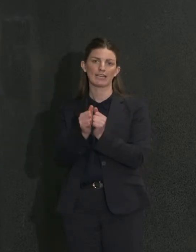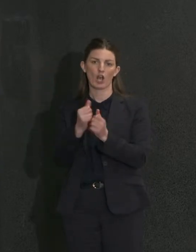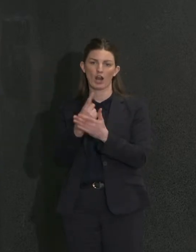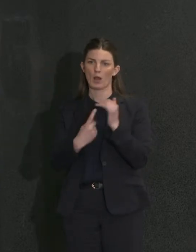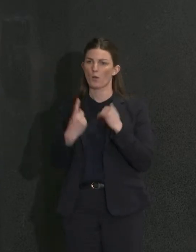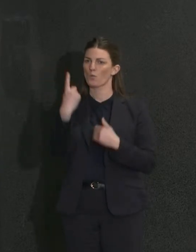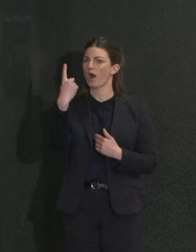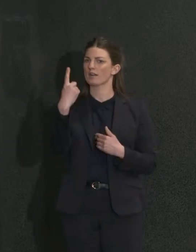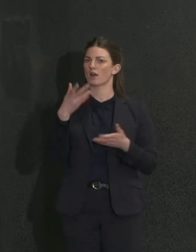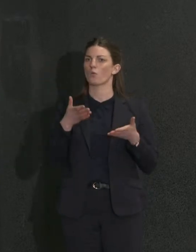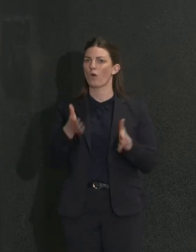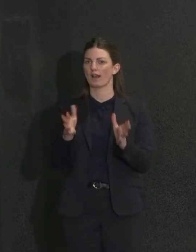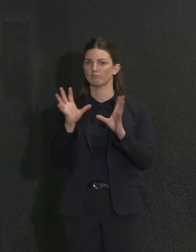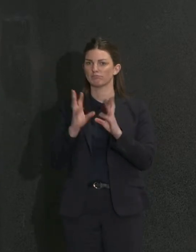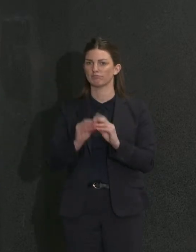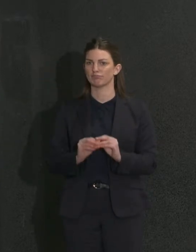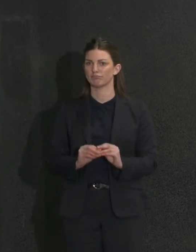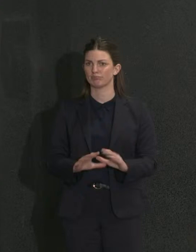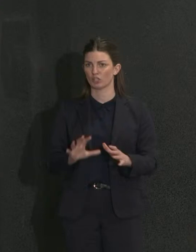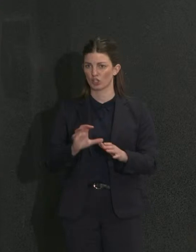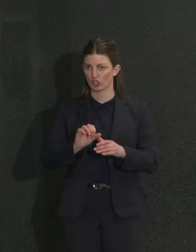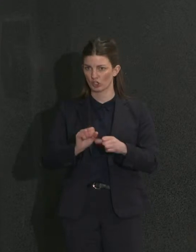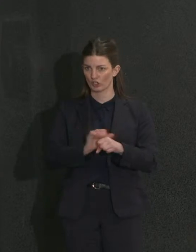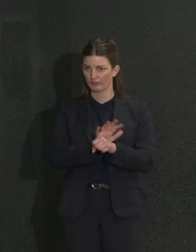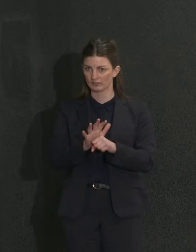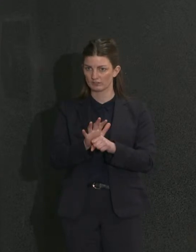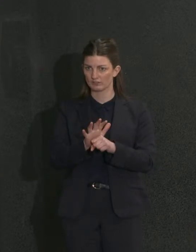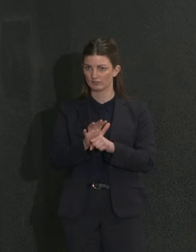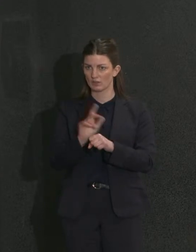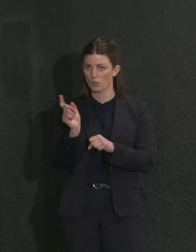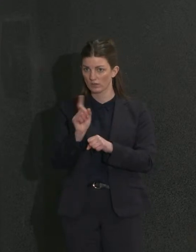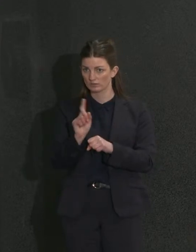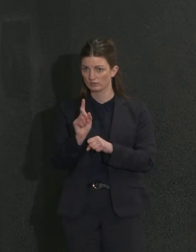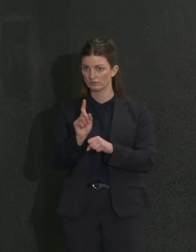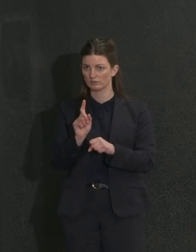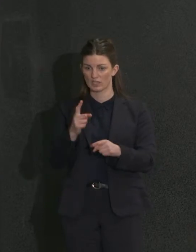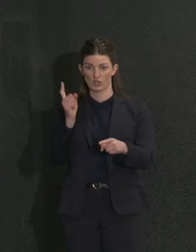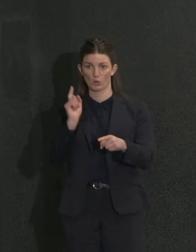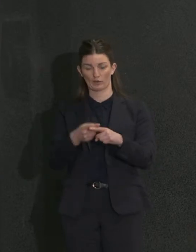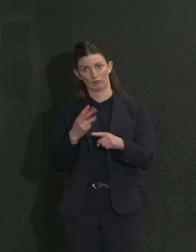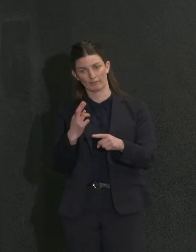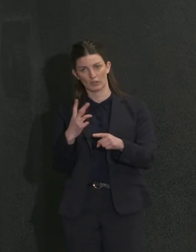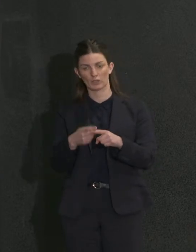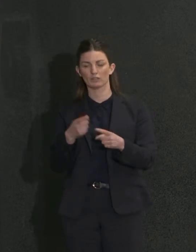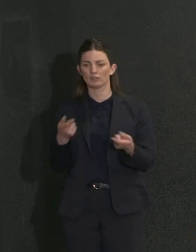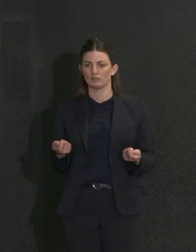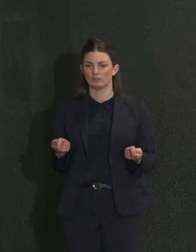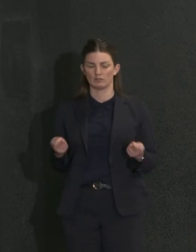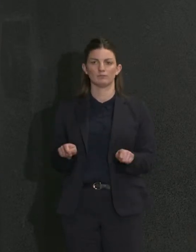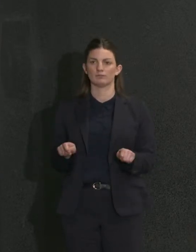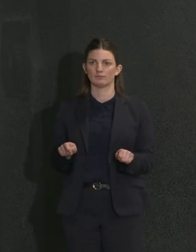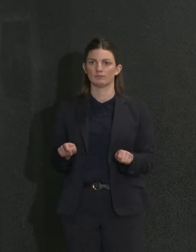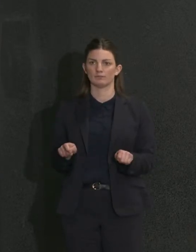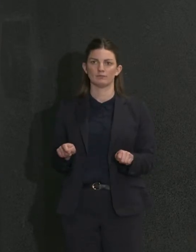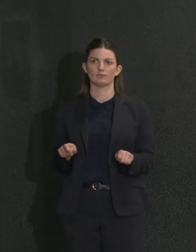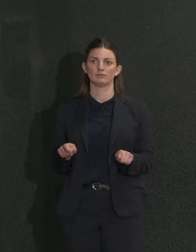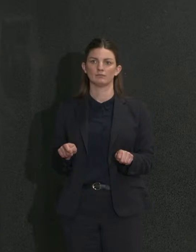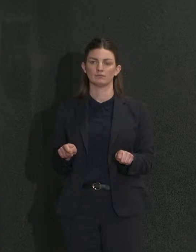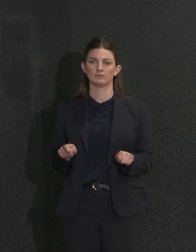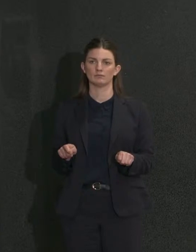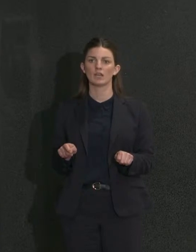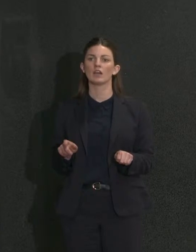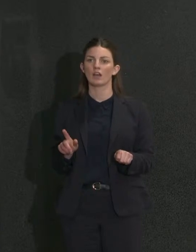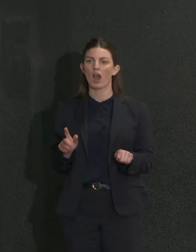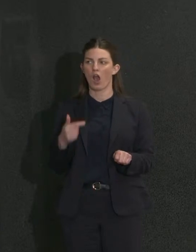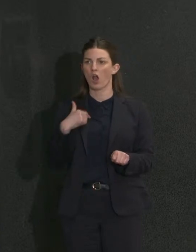weapon we have against this, and that is the quick, hopefully short, sharp lockdown. And I'll always take advice on